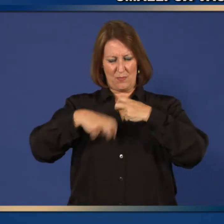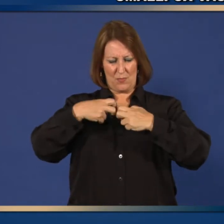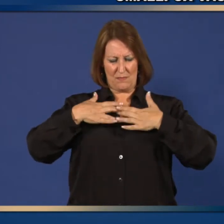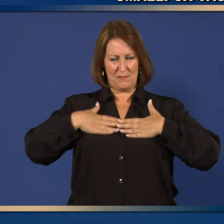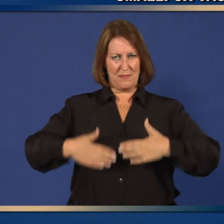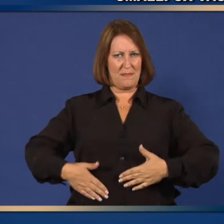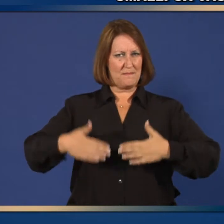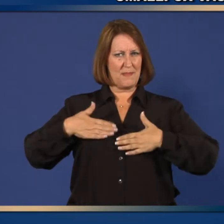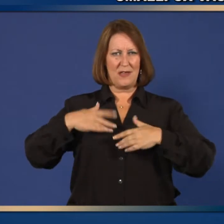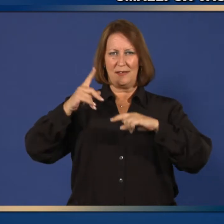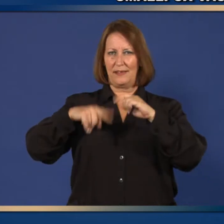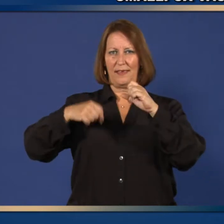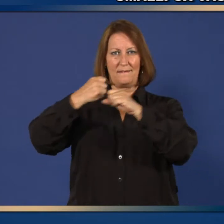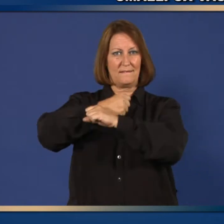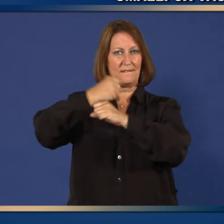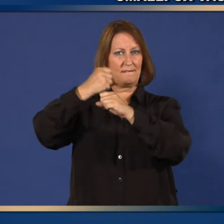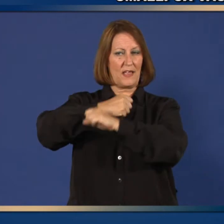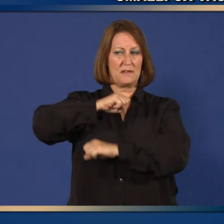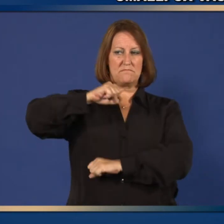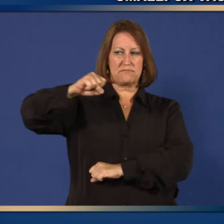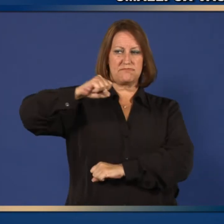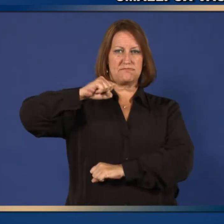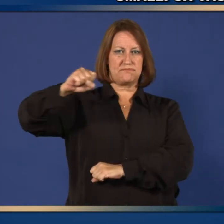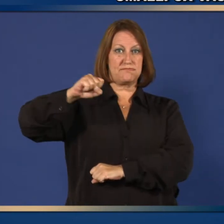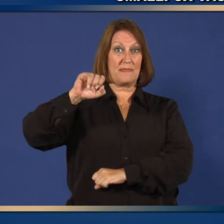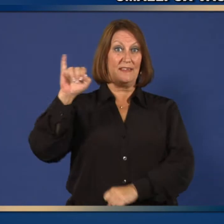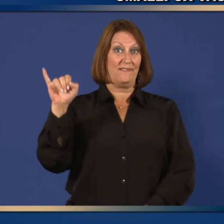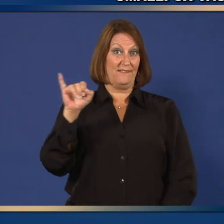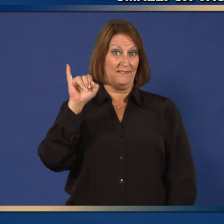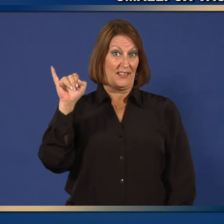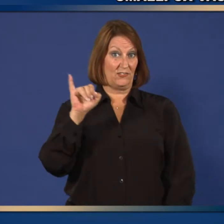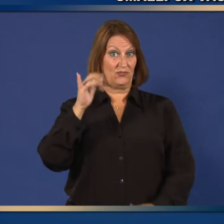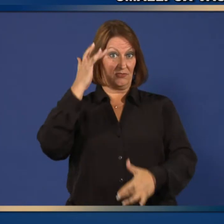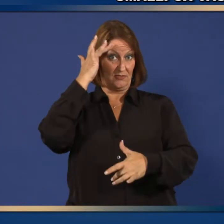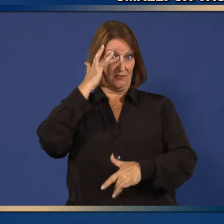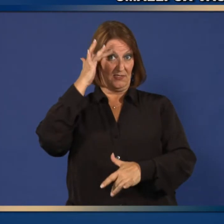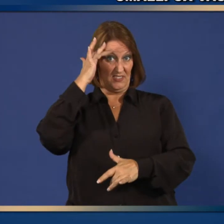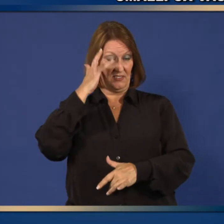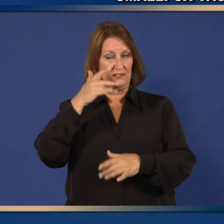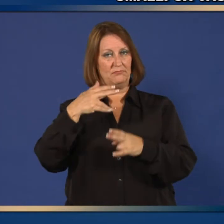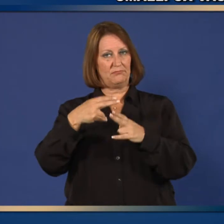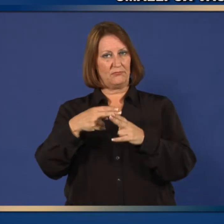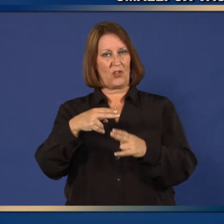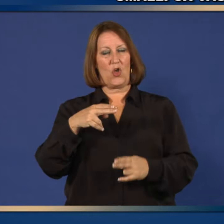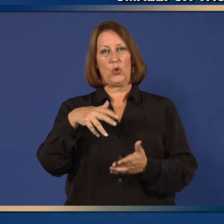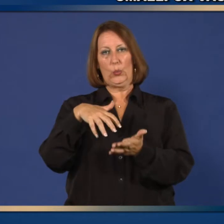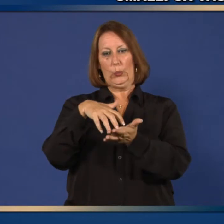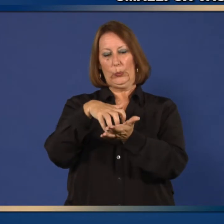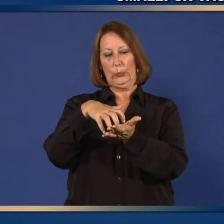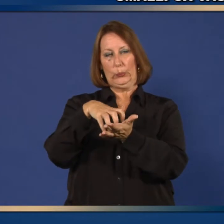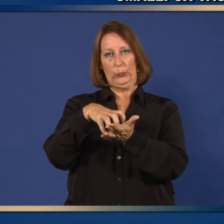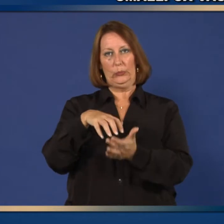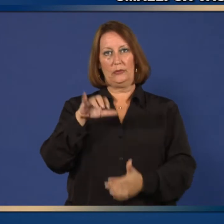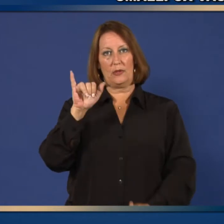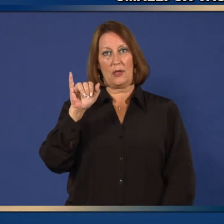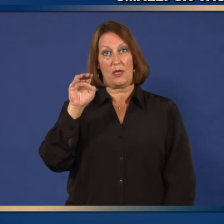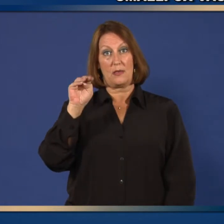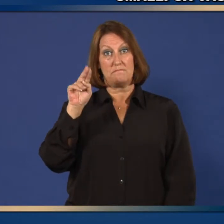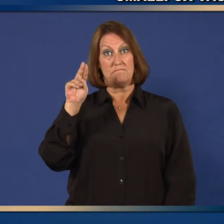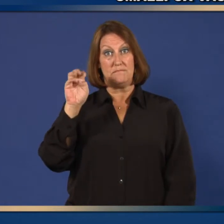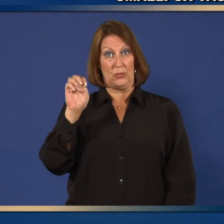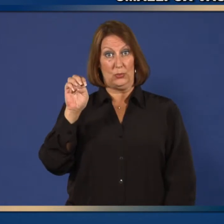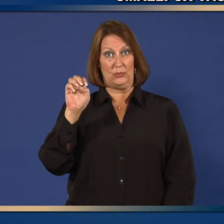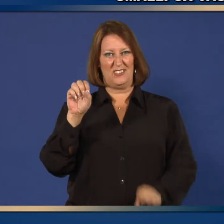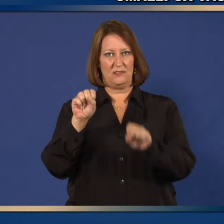weakened immune system gets the smallpox vaccine, their vaccination site does not